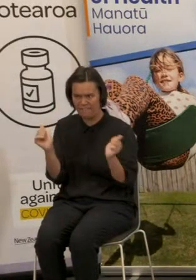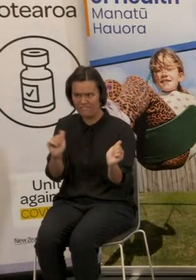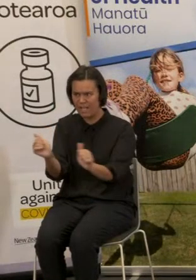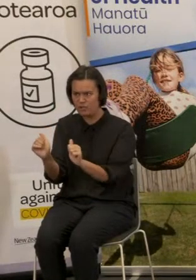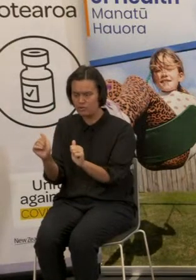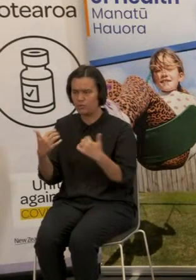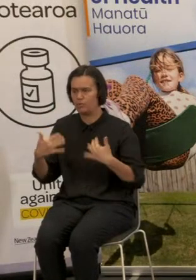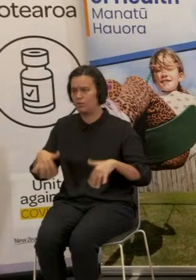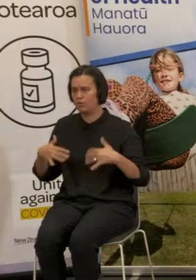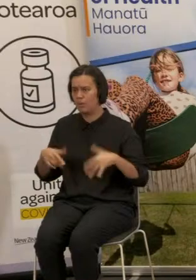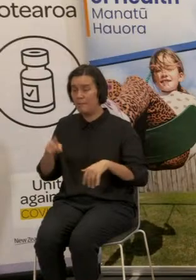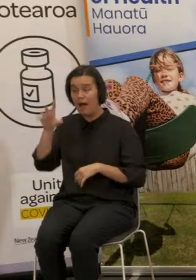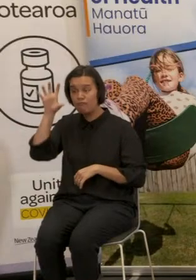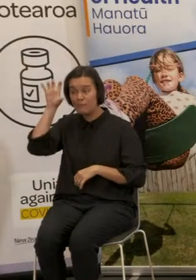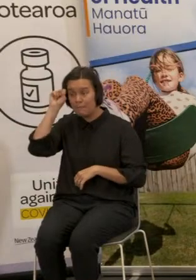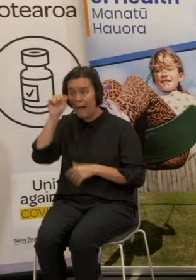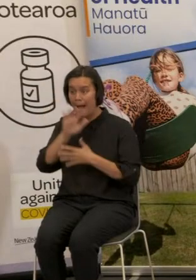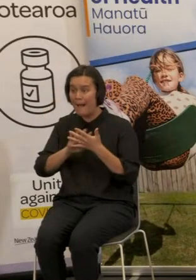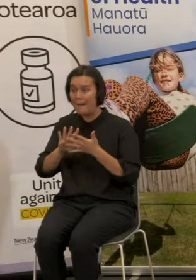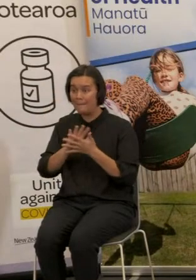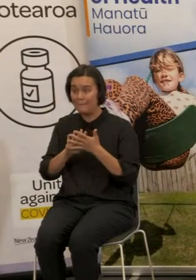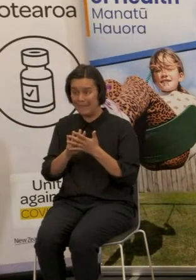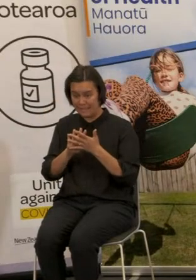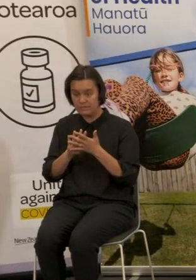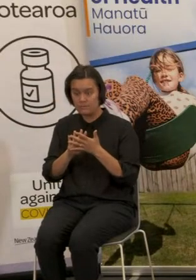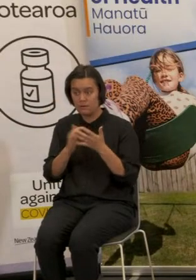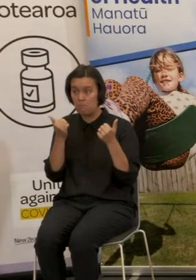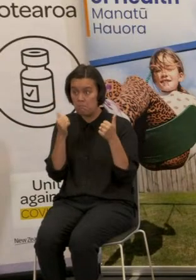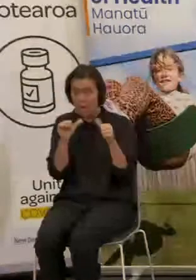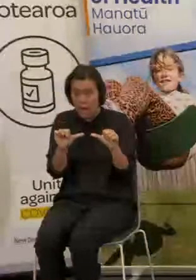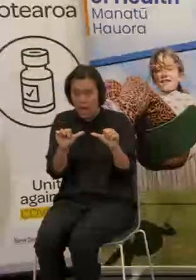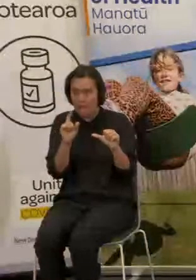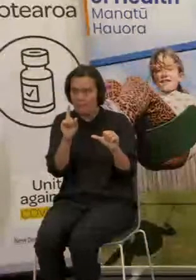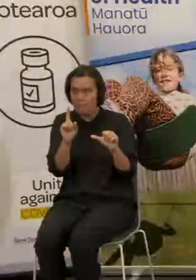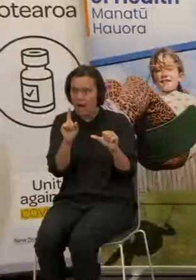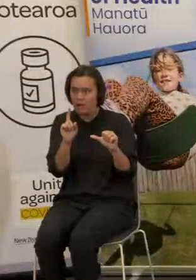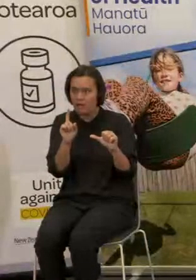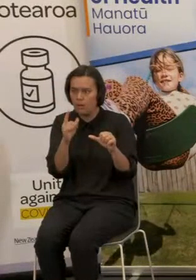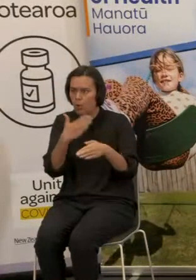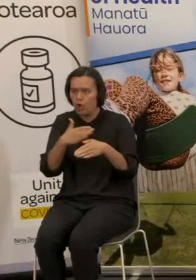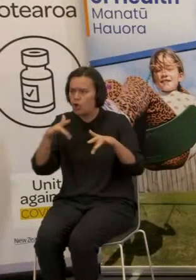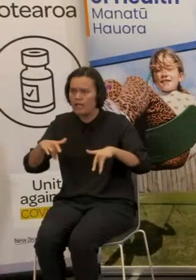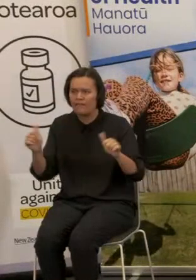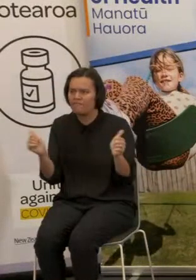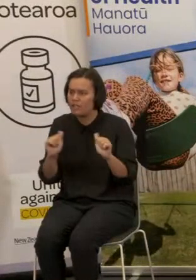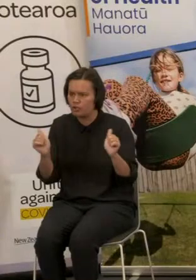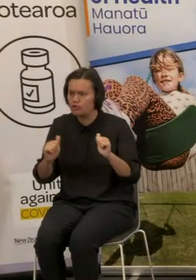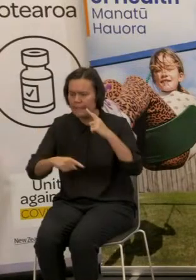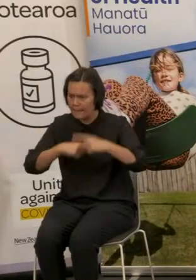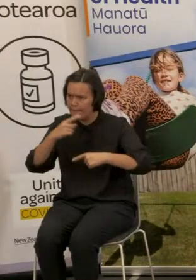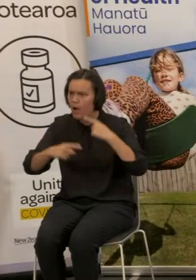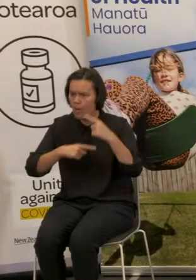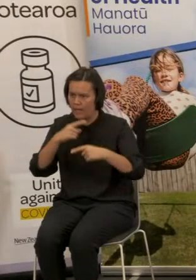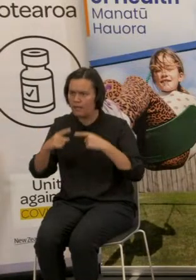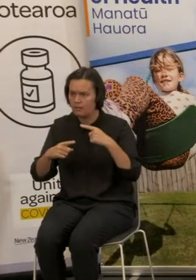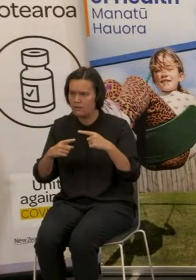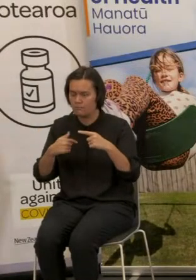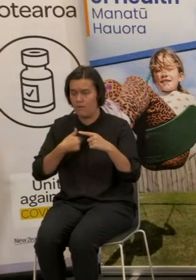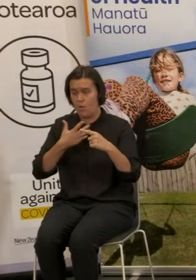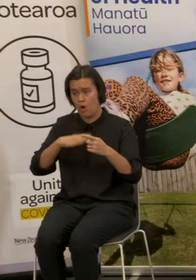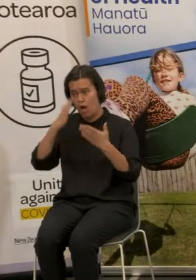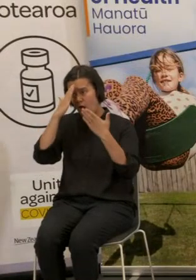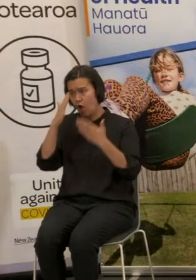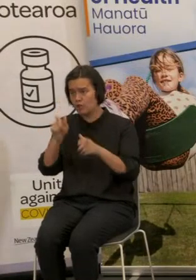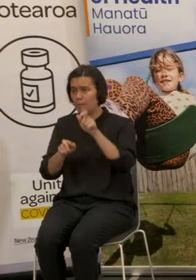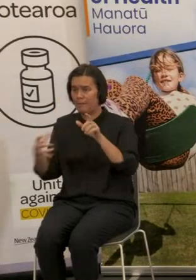it's a profoundly important milestone, and it represents an enormous amount of hard work on the part of many people. So I want to acknowledge that